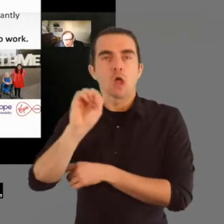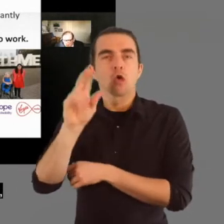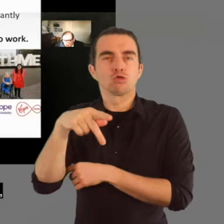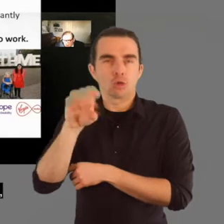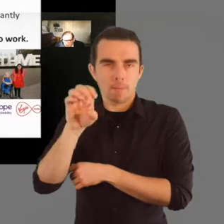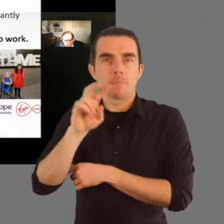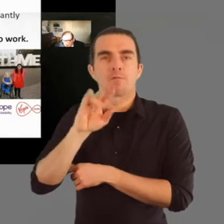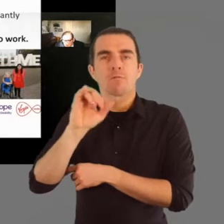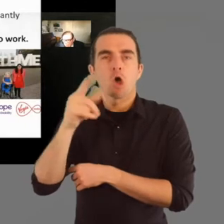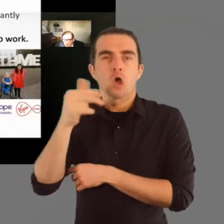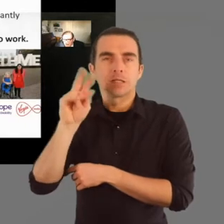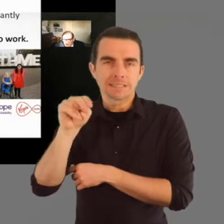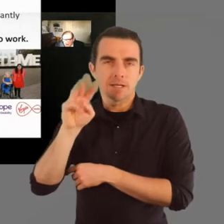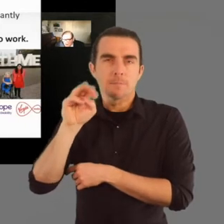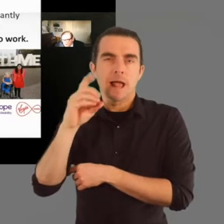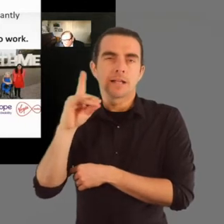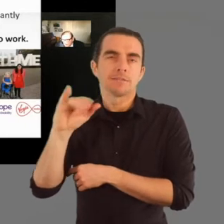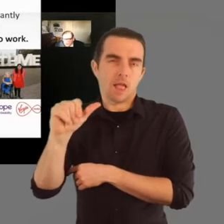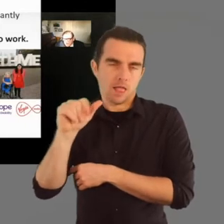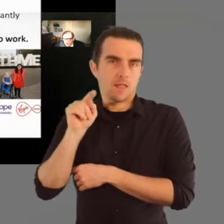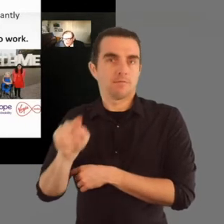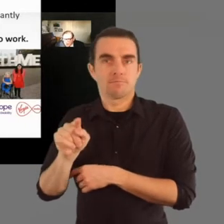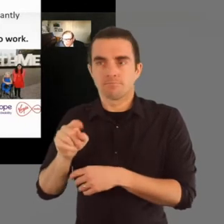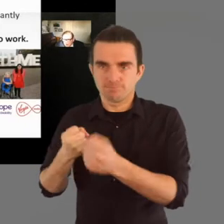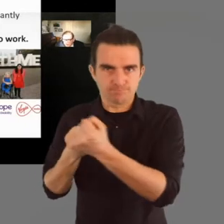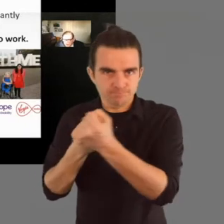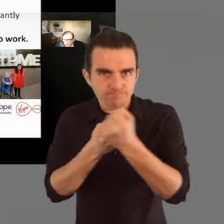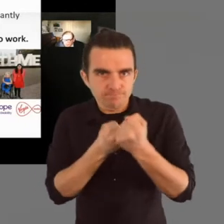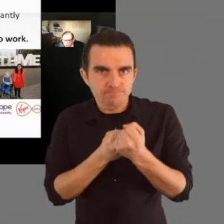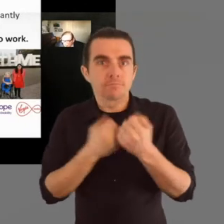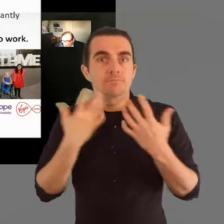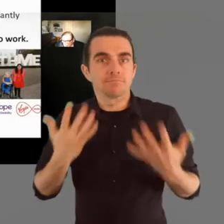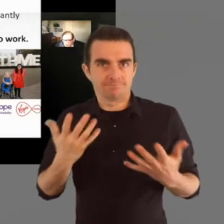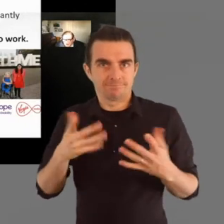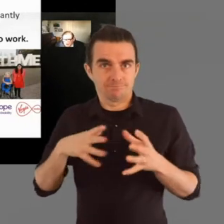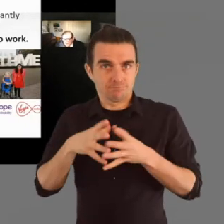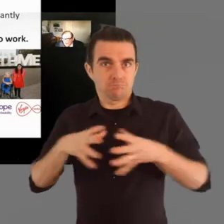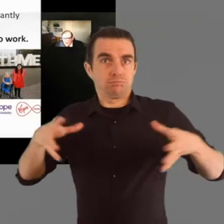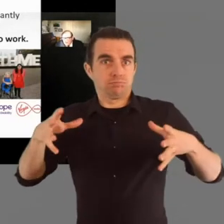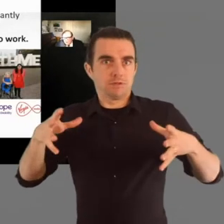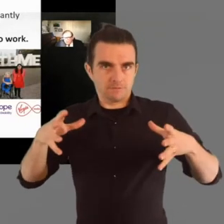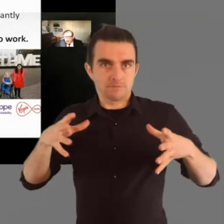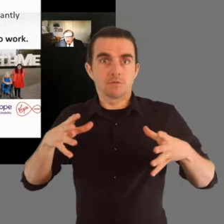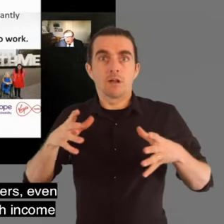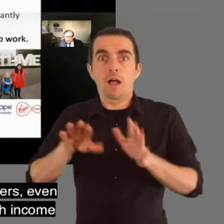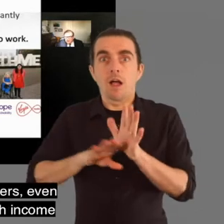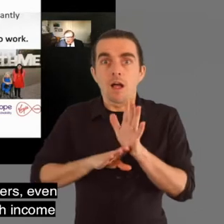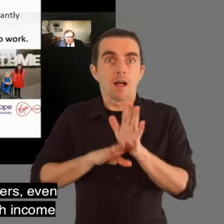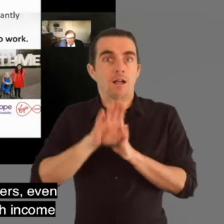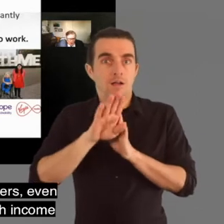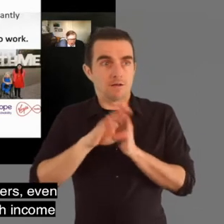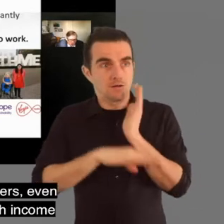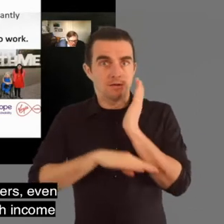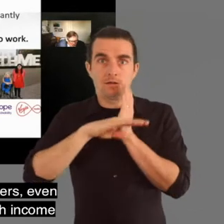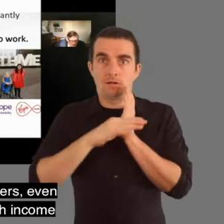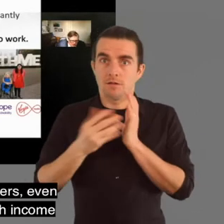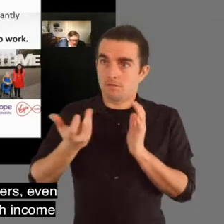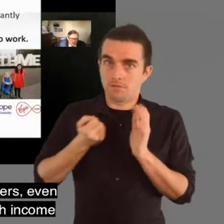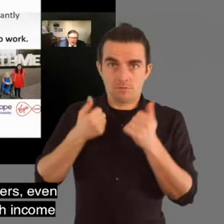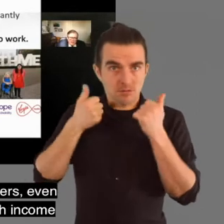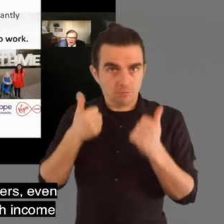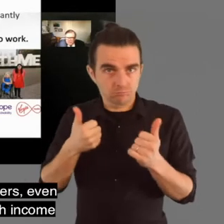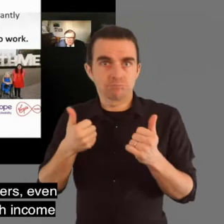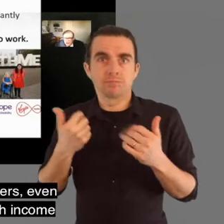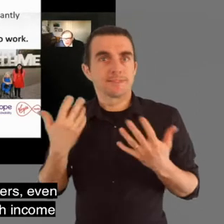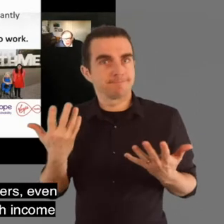in the UK, sponsored by Scope and Virgin Media, because we still have large numbers, even